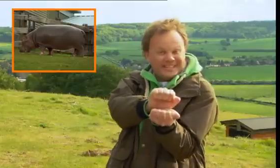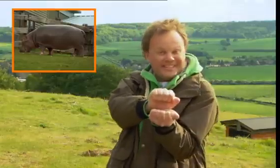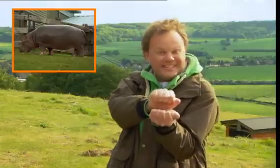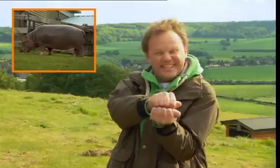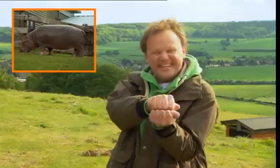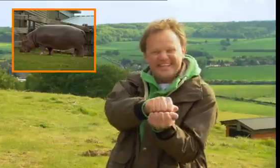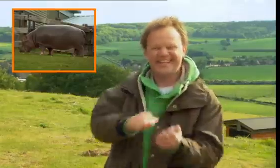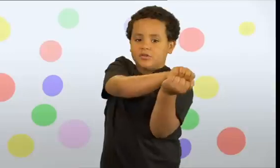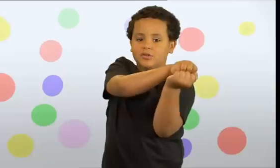Hippopotamus.